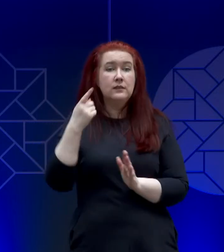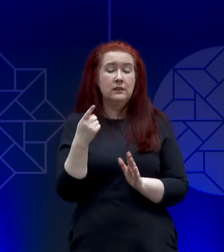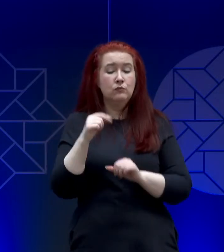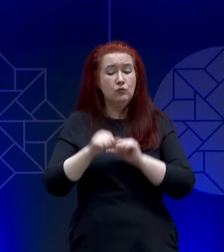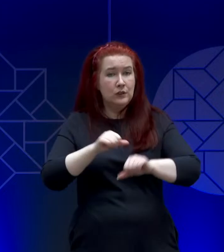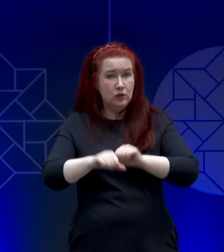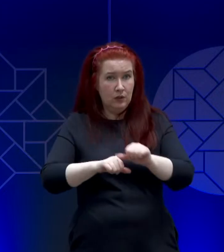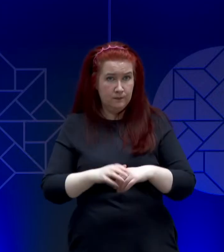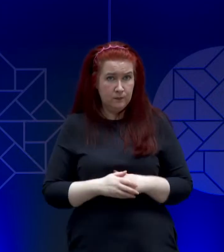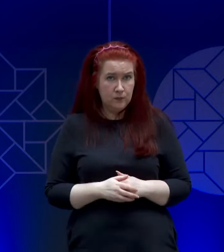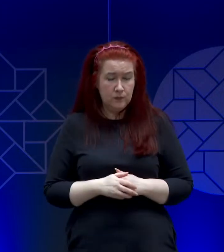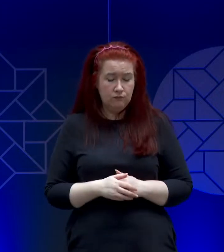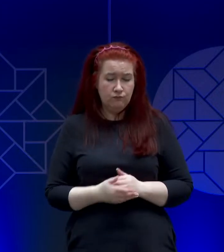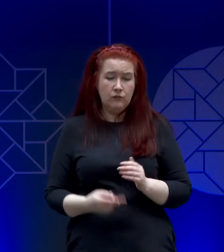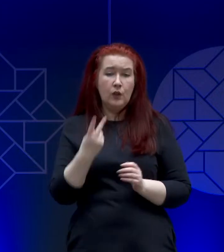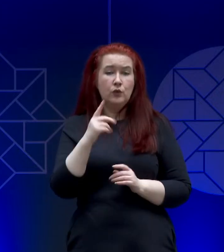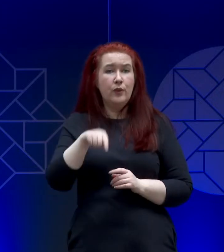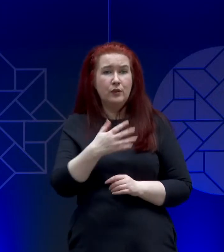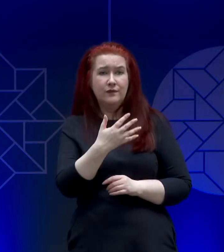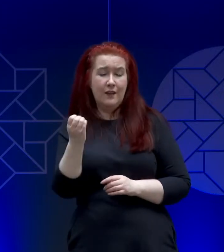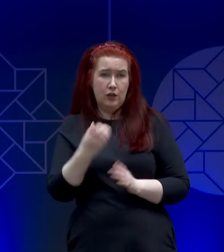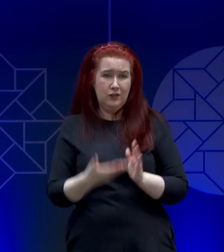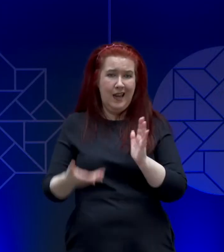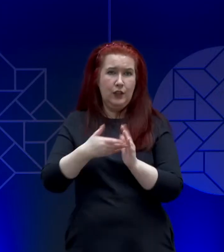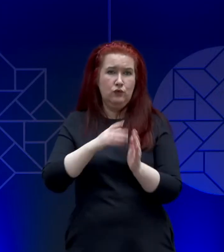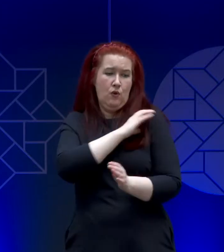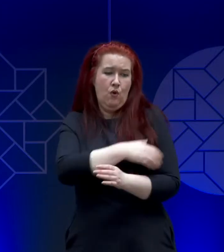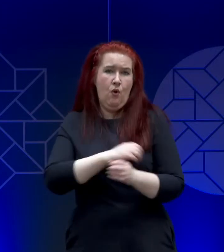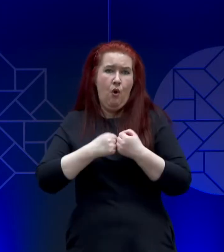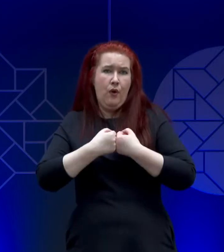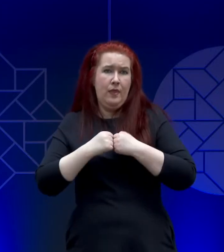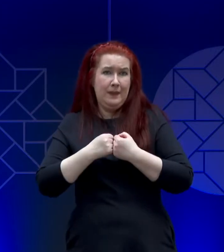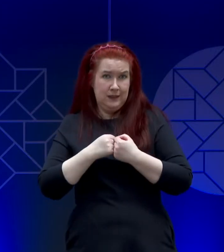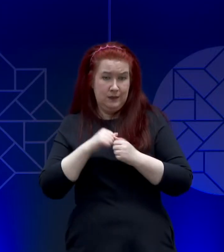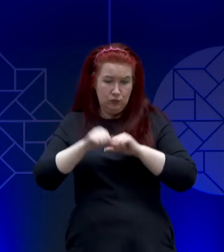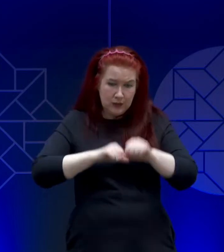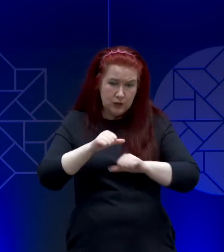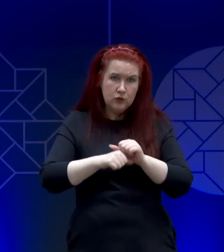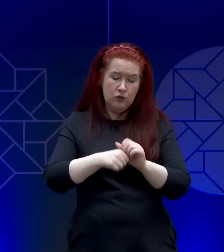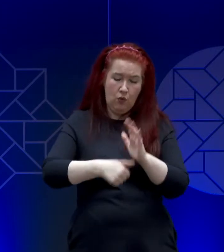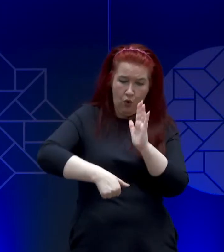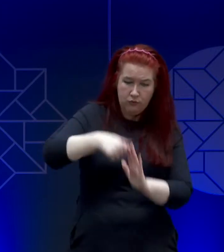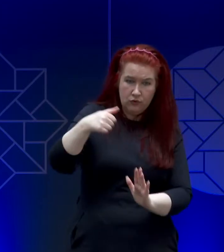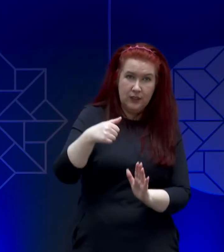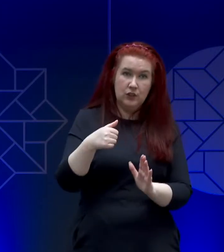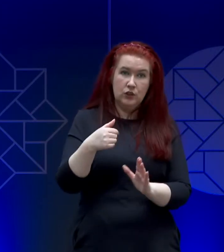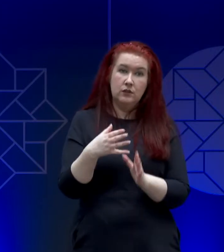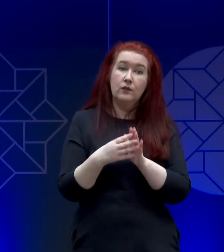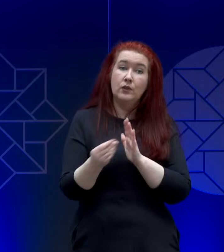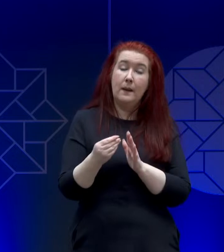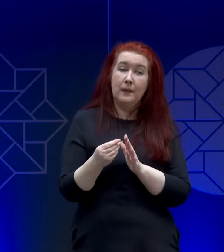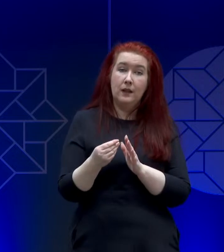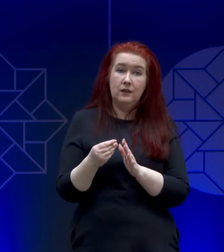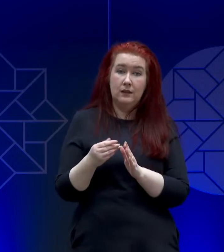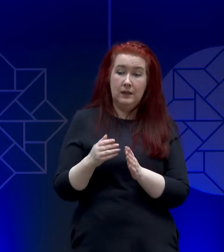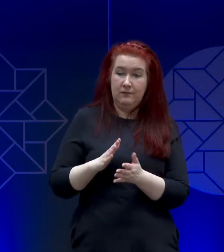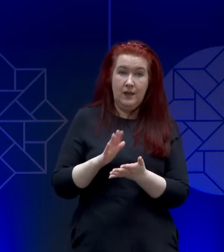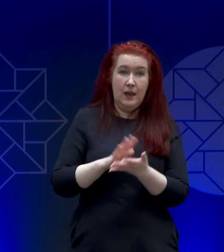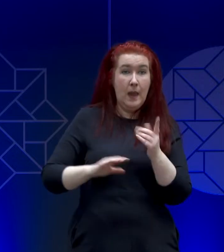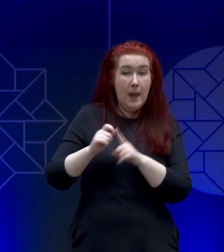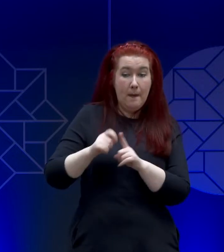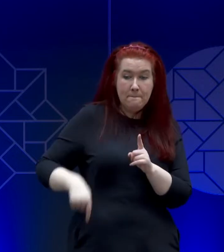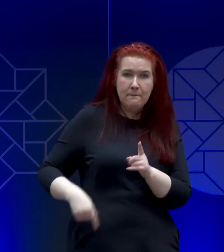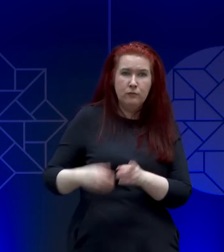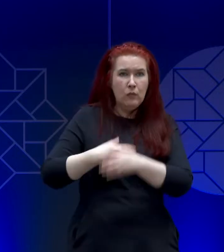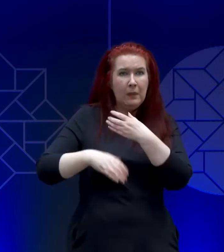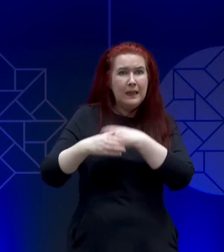as 2,500 extra orthopaedic appointments and procedures, operations such as hip or knee replacements. In